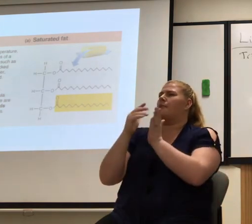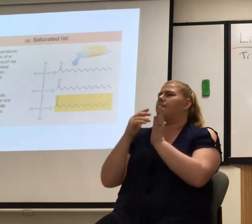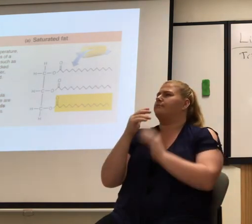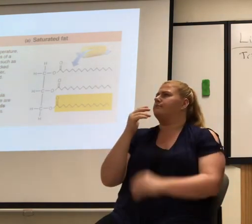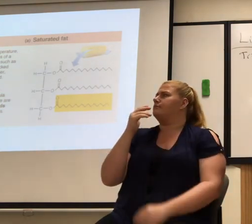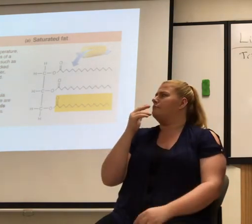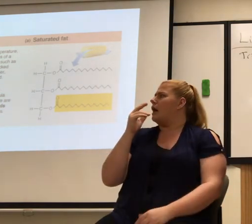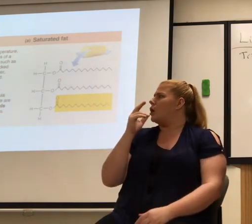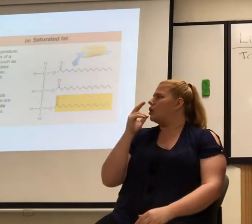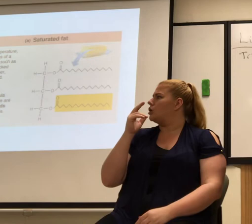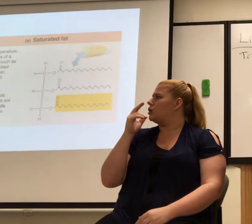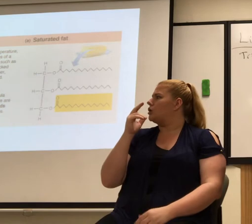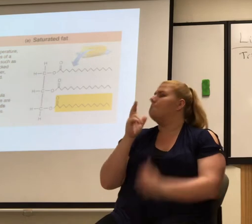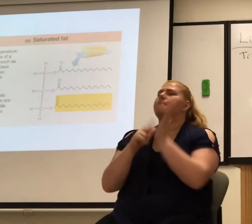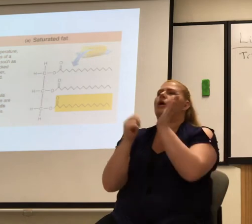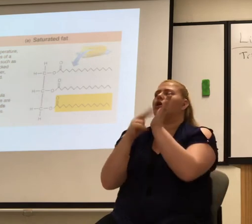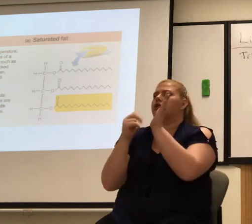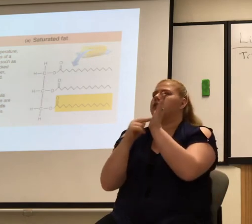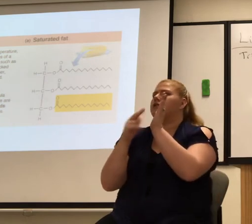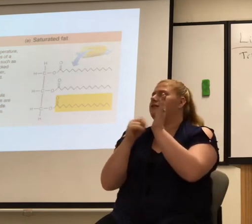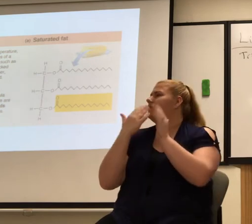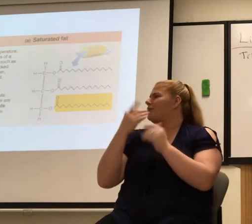that over here. Solid at room temp.